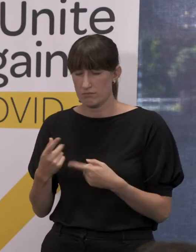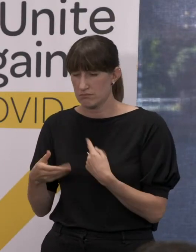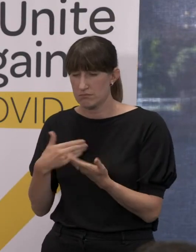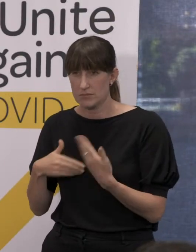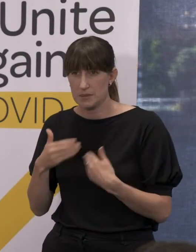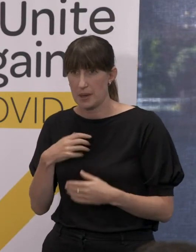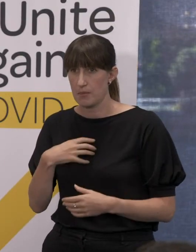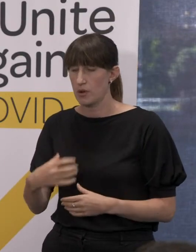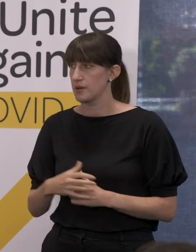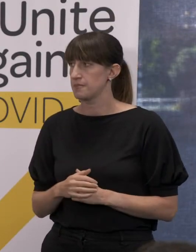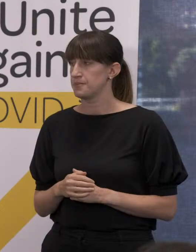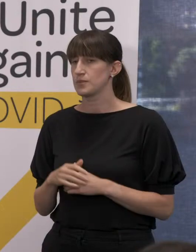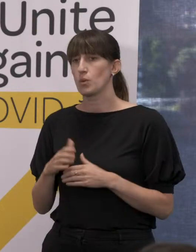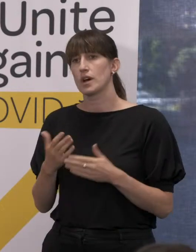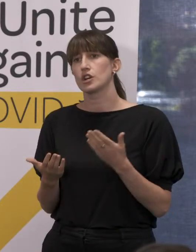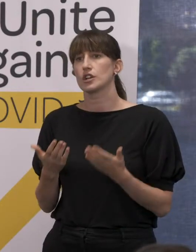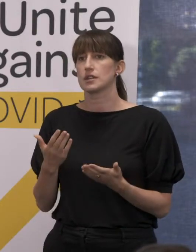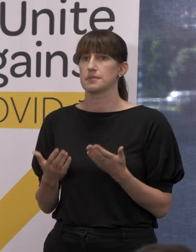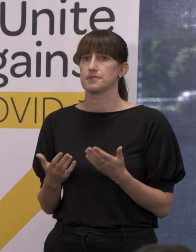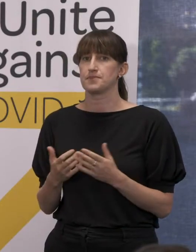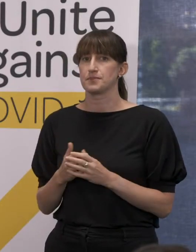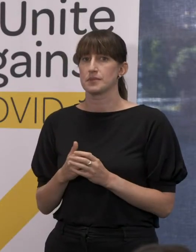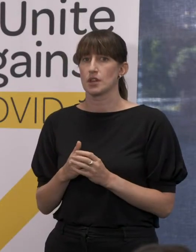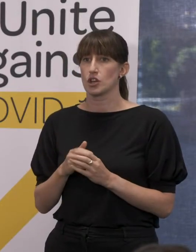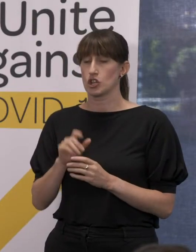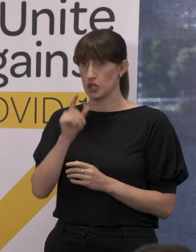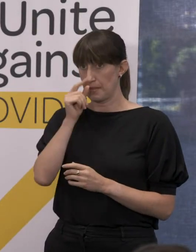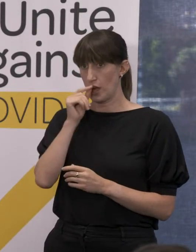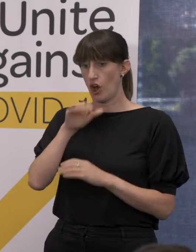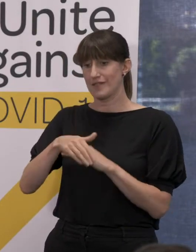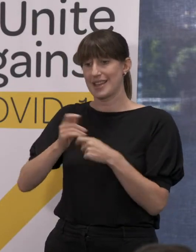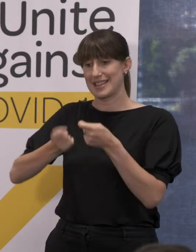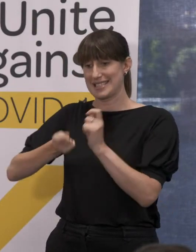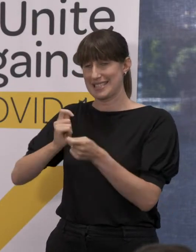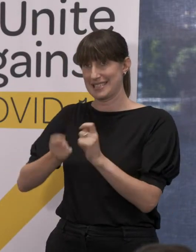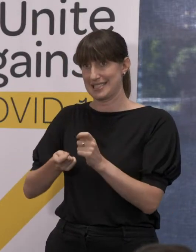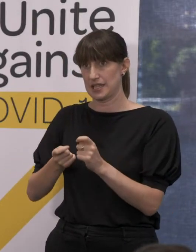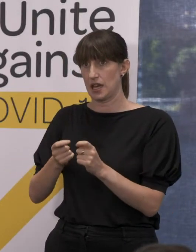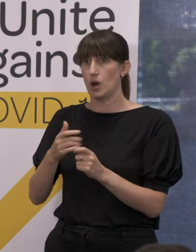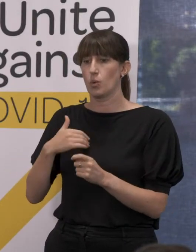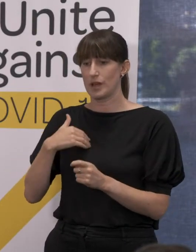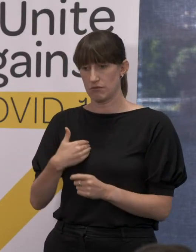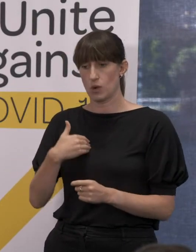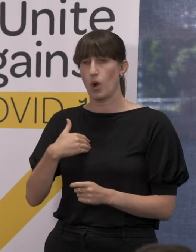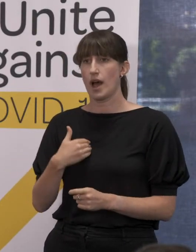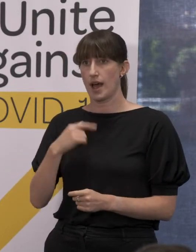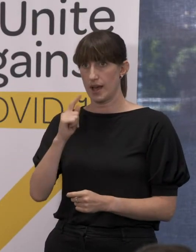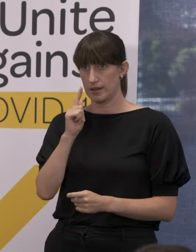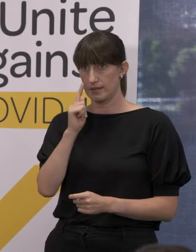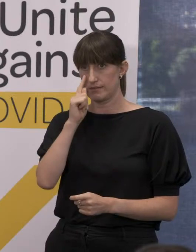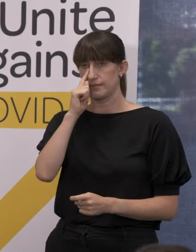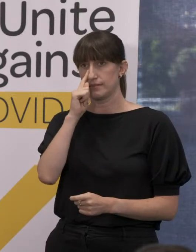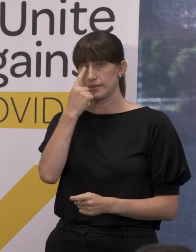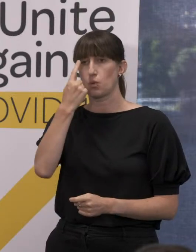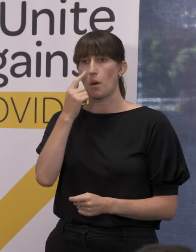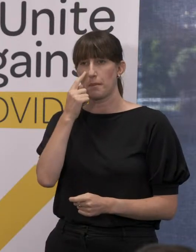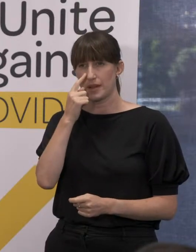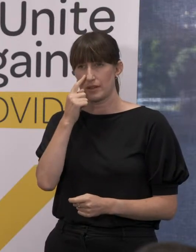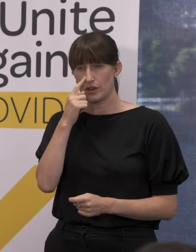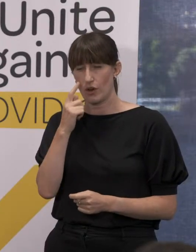of the test that is done, so a specific requirement for a nasopharyngeal PCR test. At the moment, there is